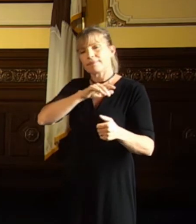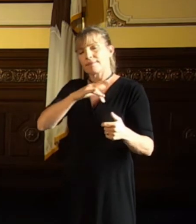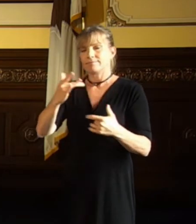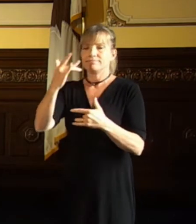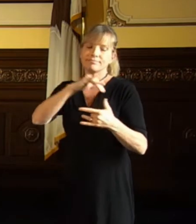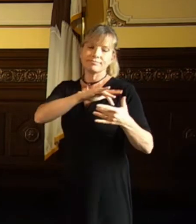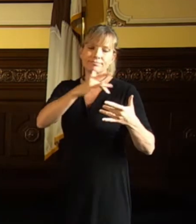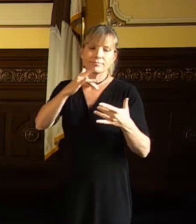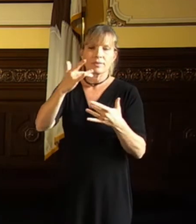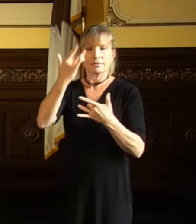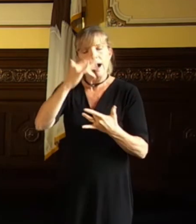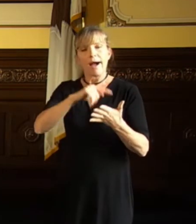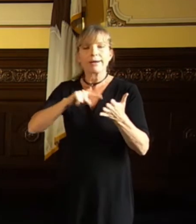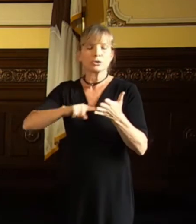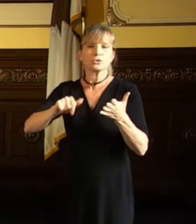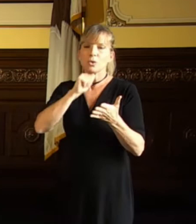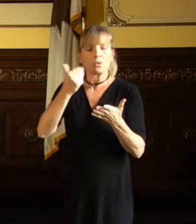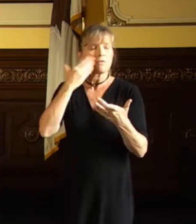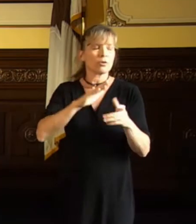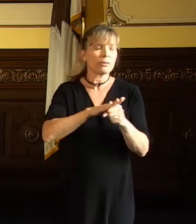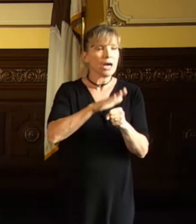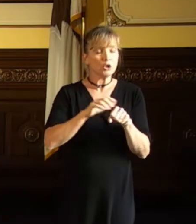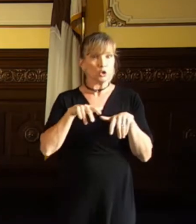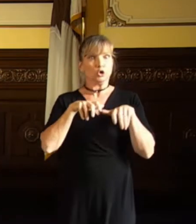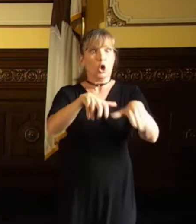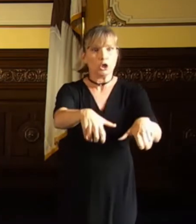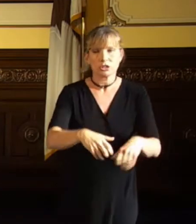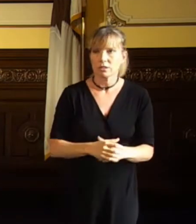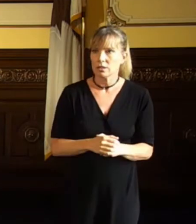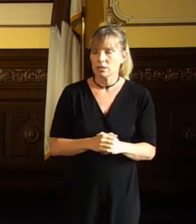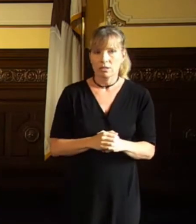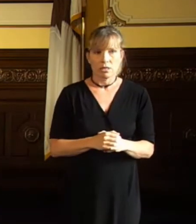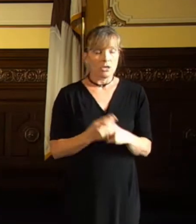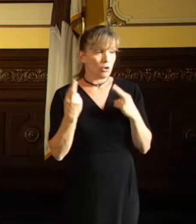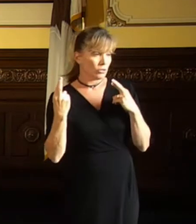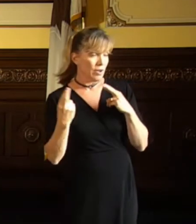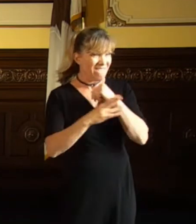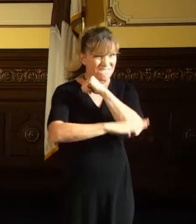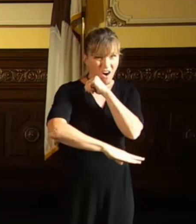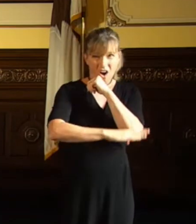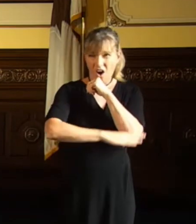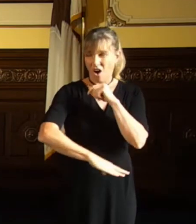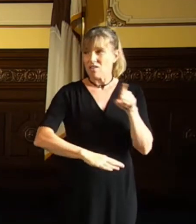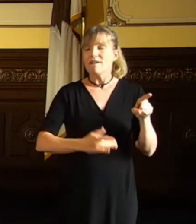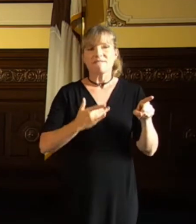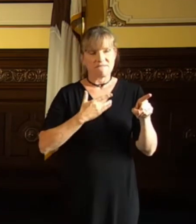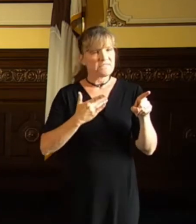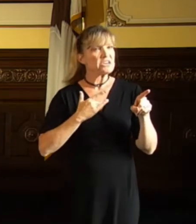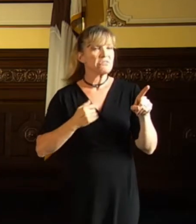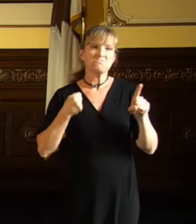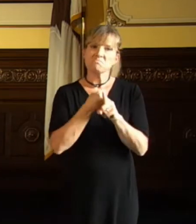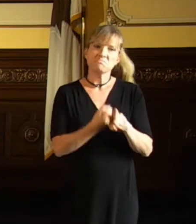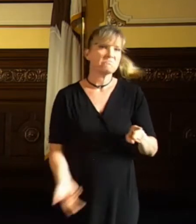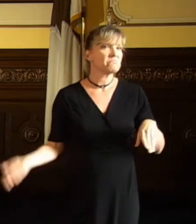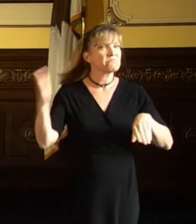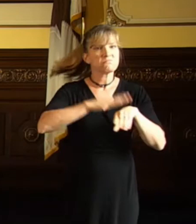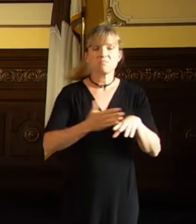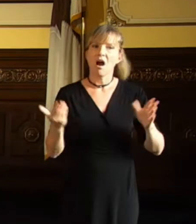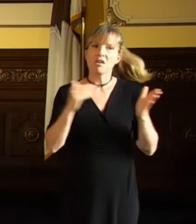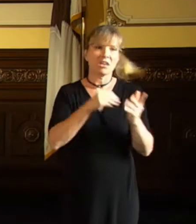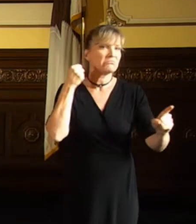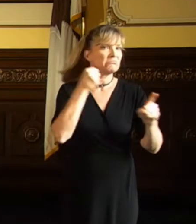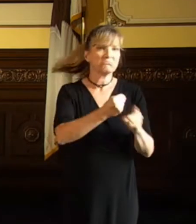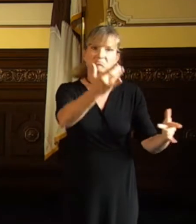definitely know whether there'll be a surge. We can all cross our fingers. The fall is expected to be a time when we might see another surge,